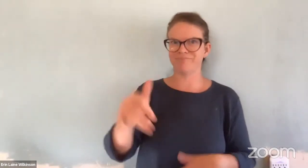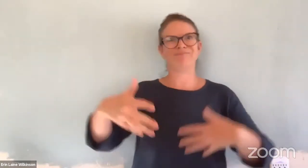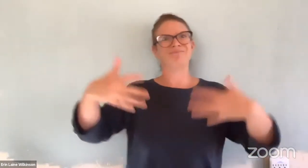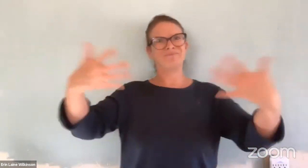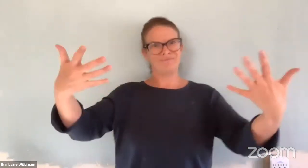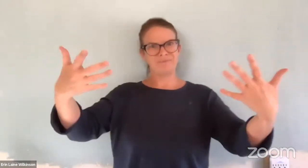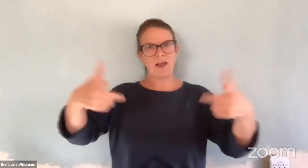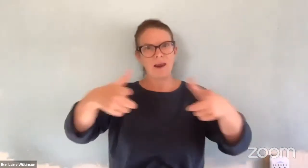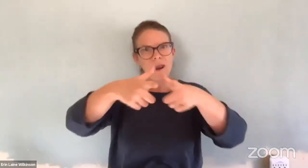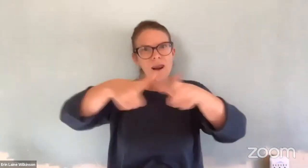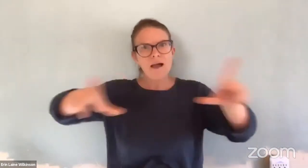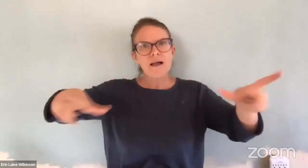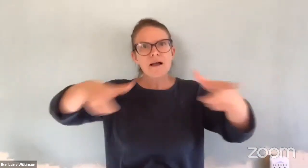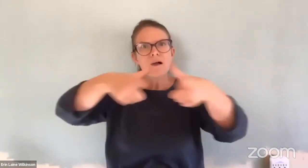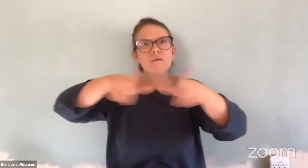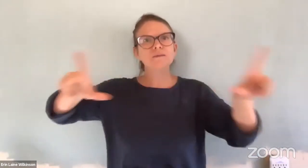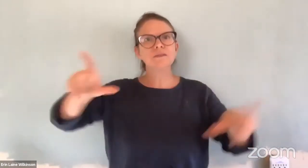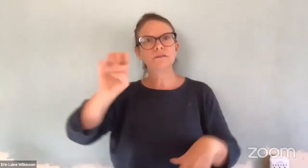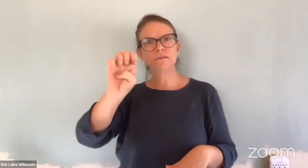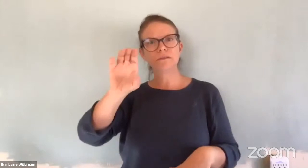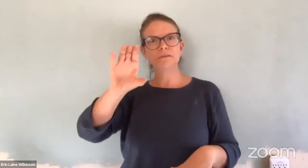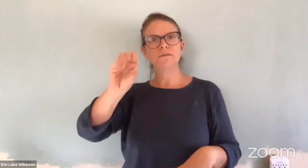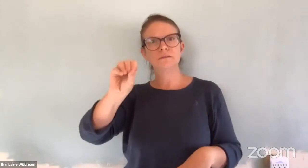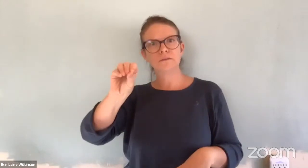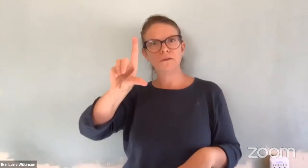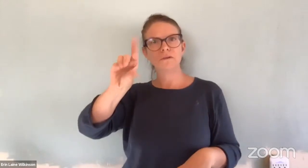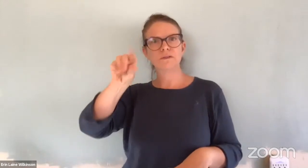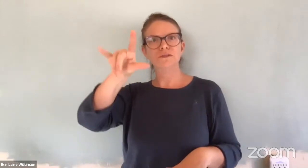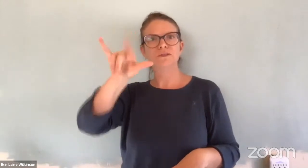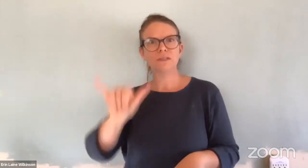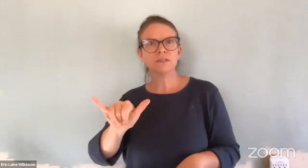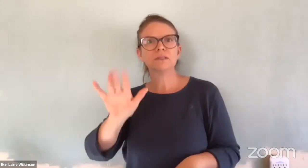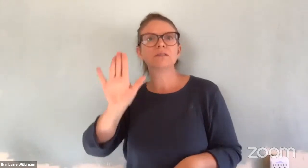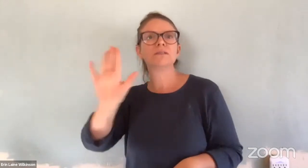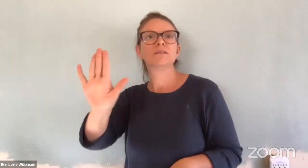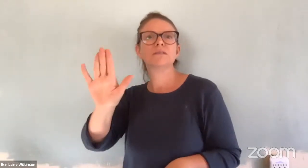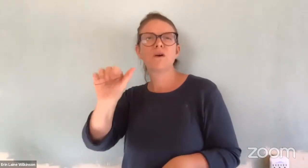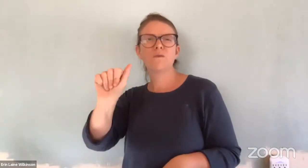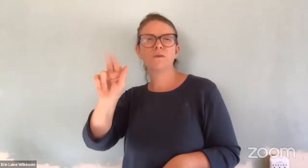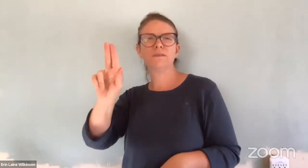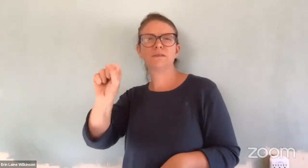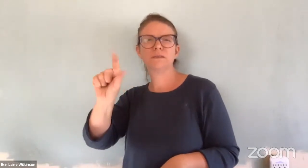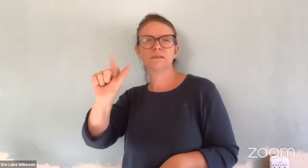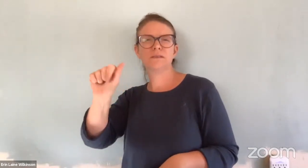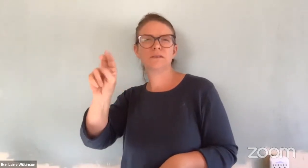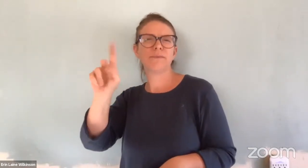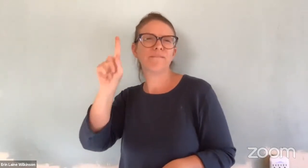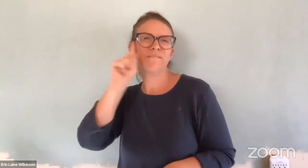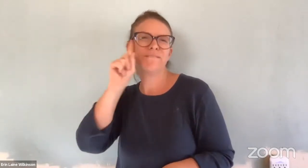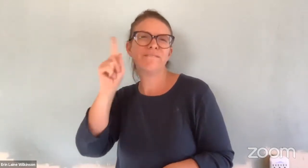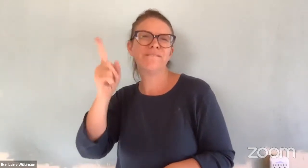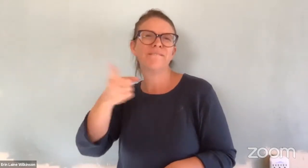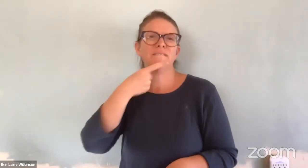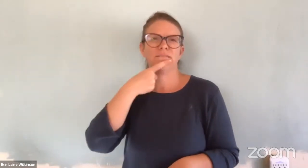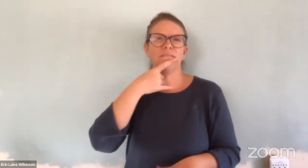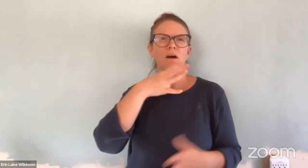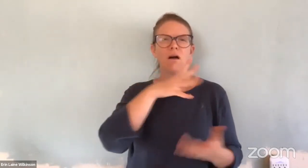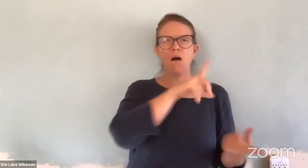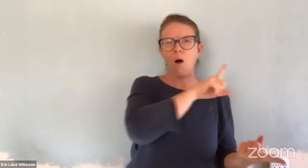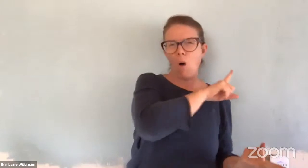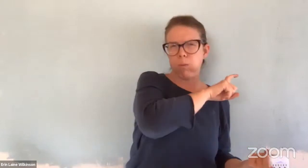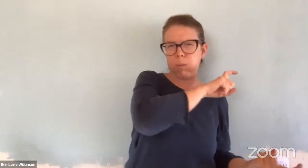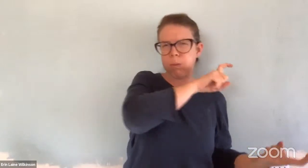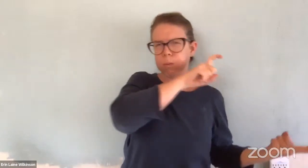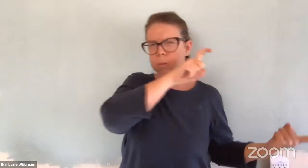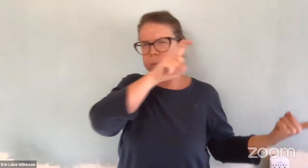And I think it's a little problematic because we need to think about, okay, language ecology, and thinking about